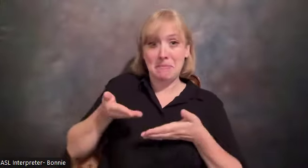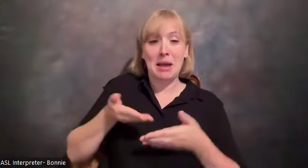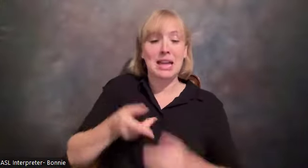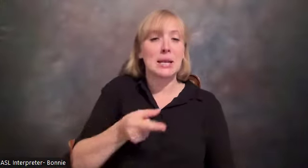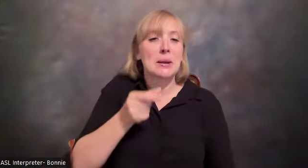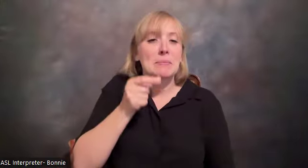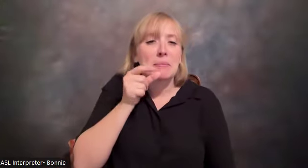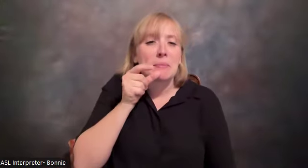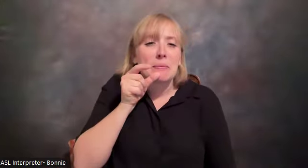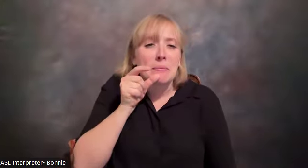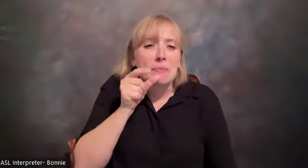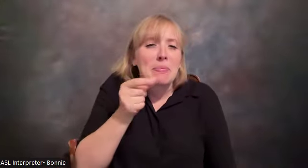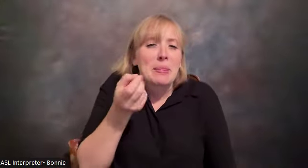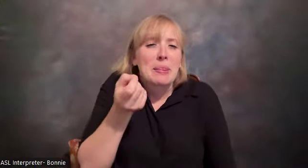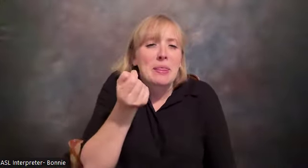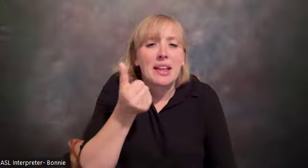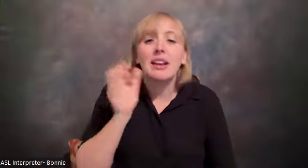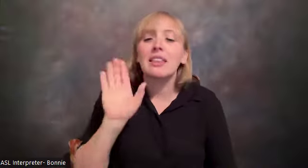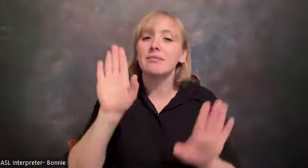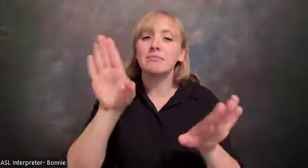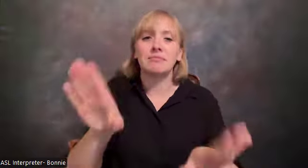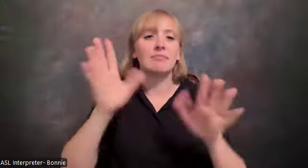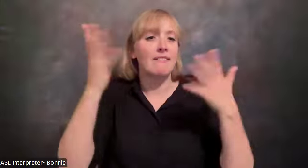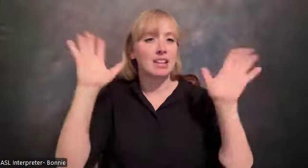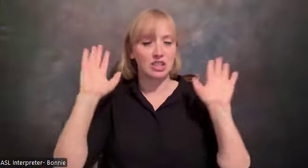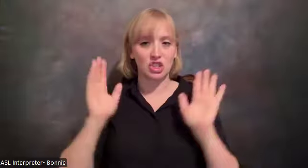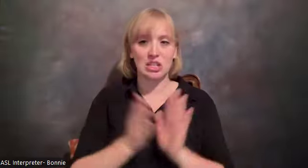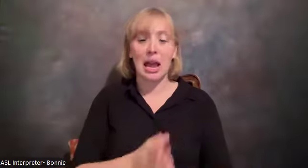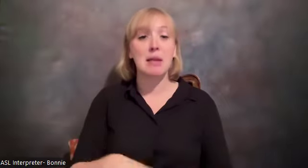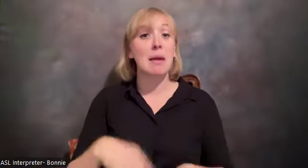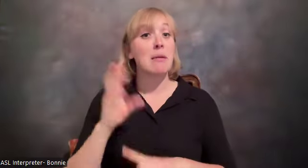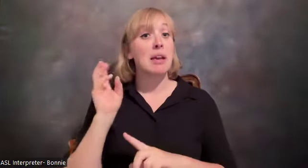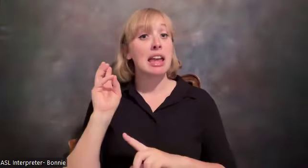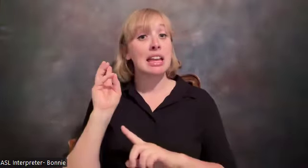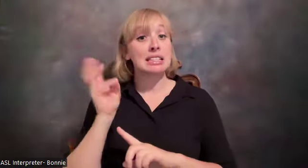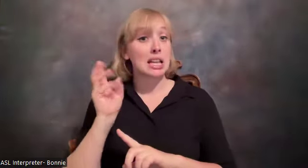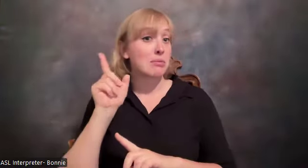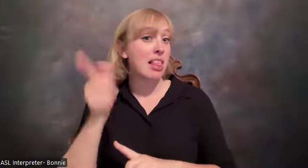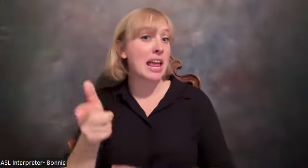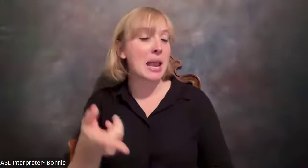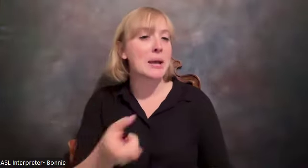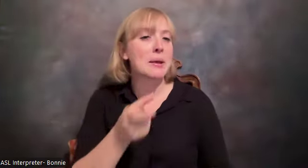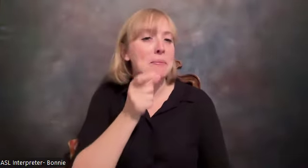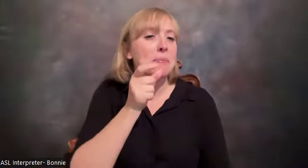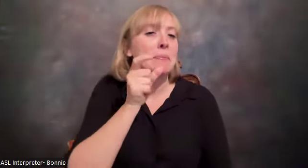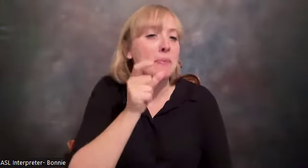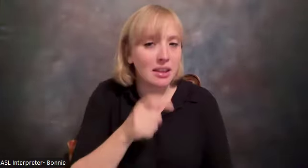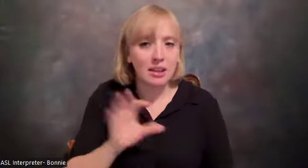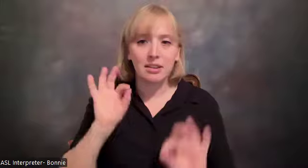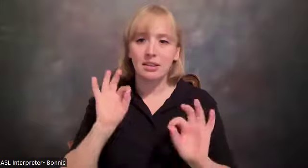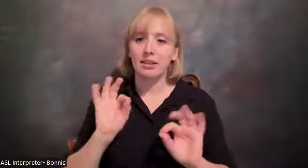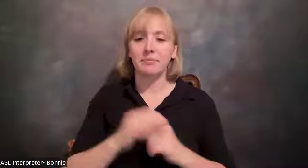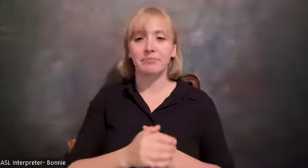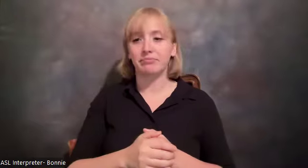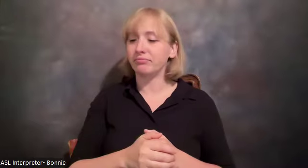it to her lips, just sort of nonchalantly, and set it down. And maybe 6 minutes later, she will barely let it touch her lips again, and she'll set it down. But